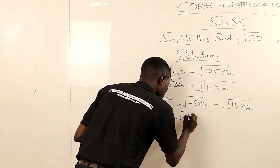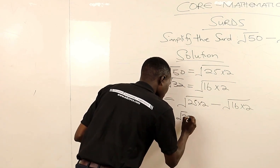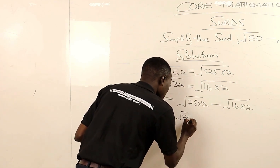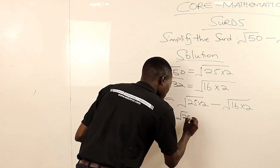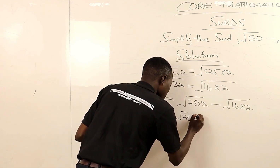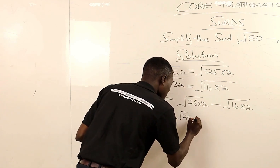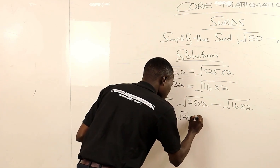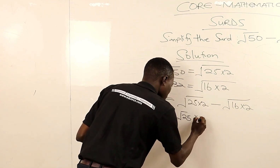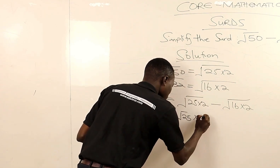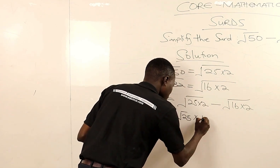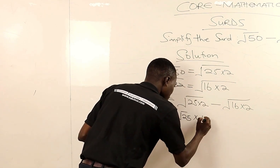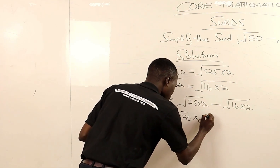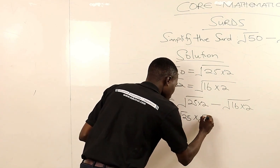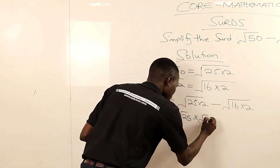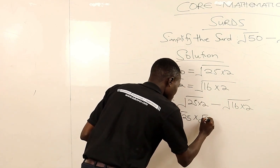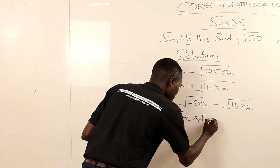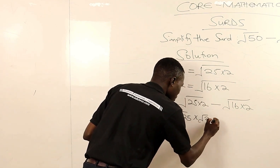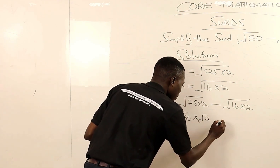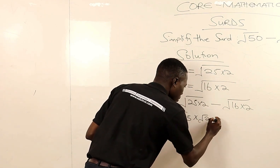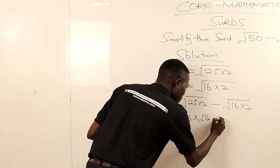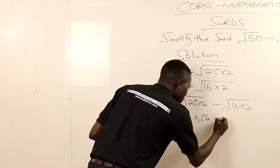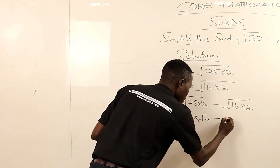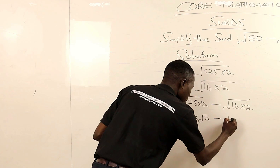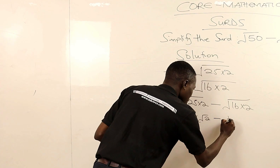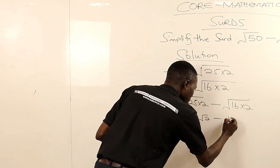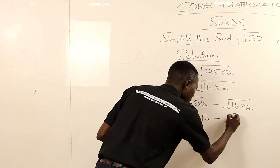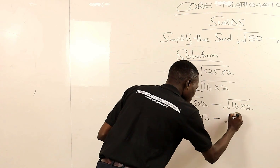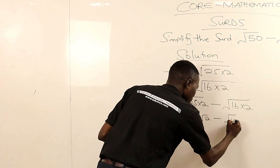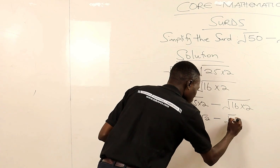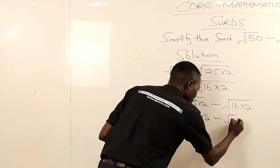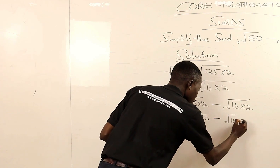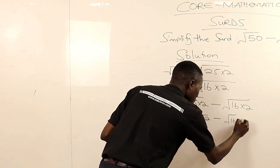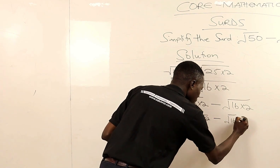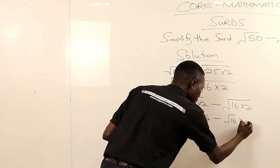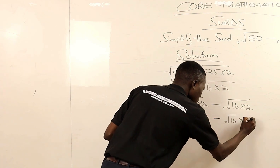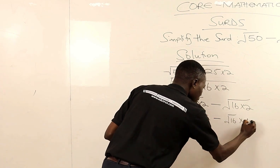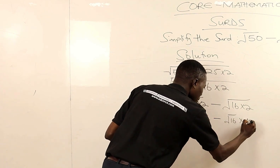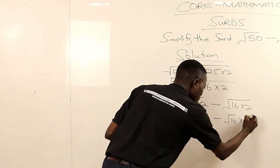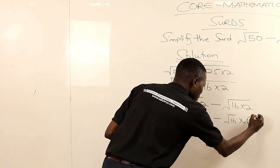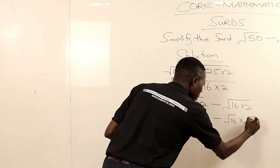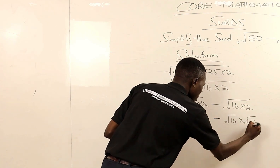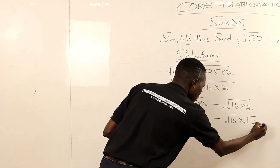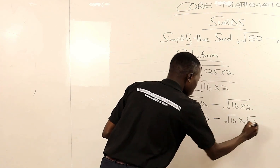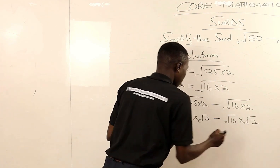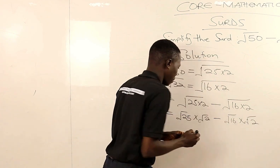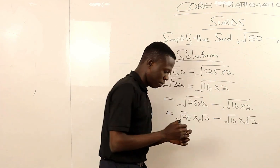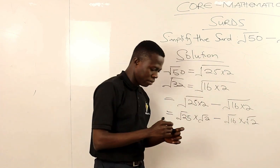to separate them. So we are going to have square root of 25 multiplied by square root of 2 minus square root of 16 multiplied